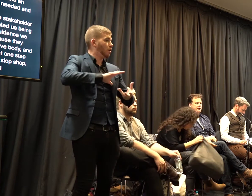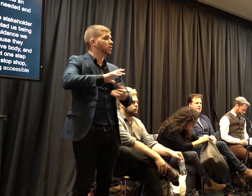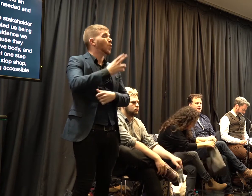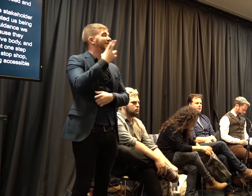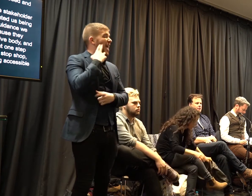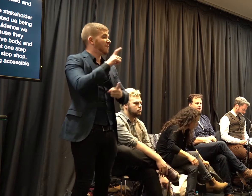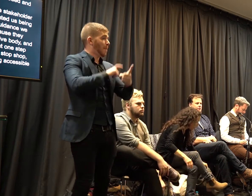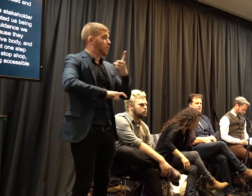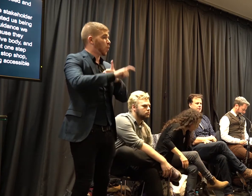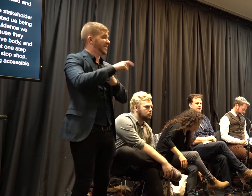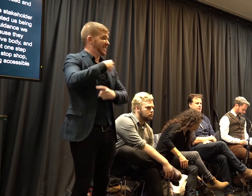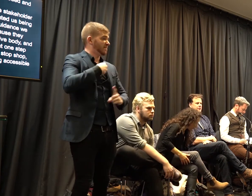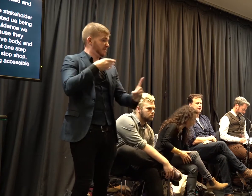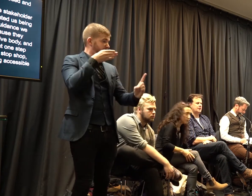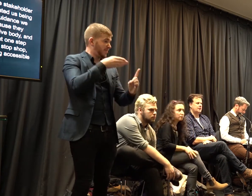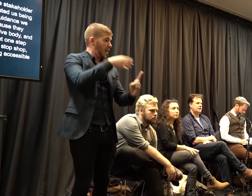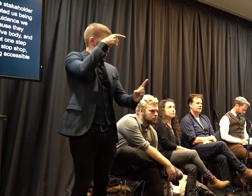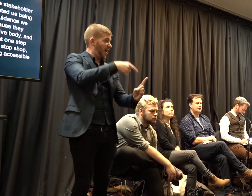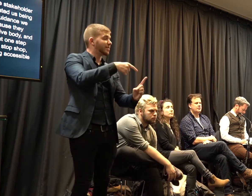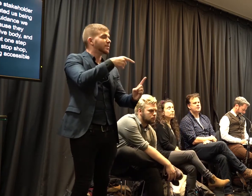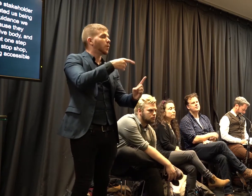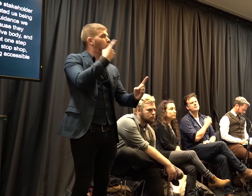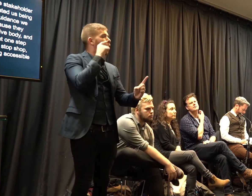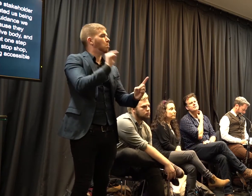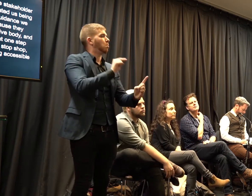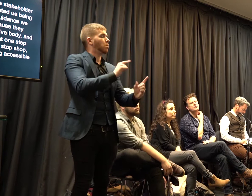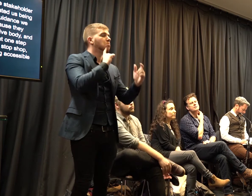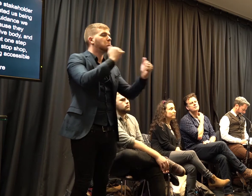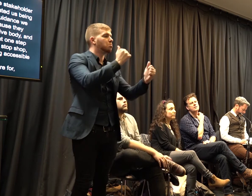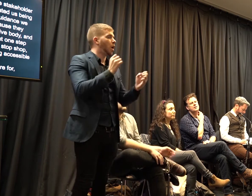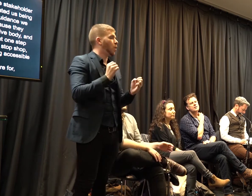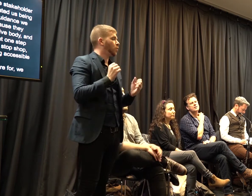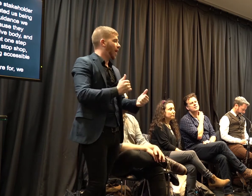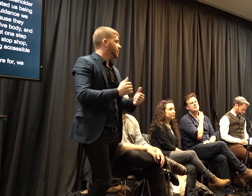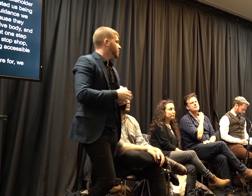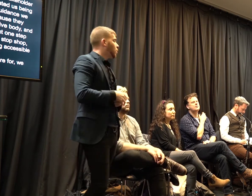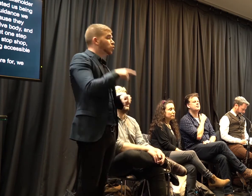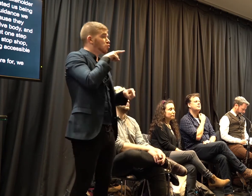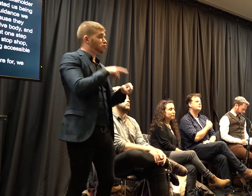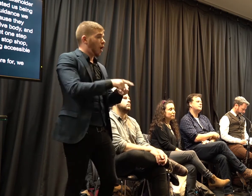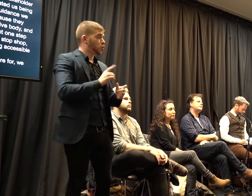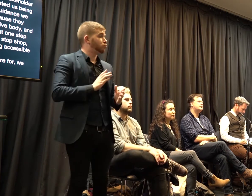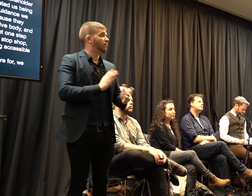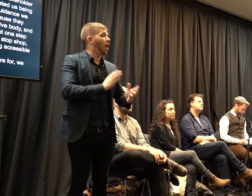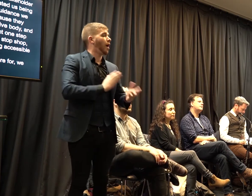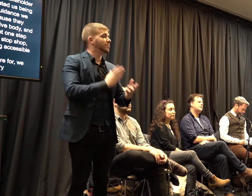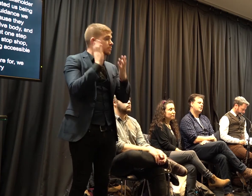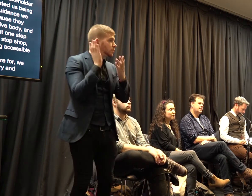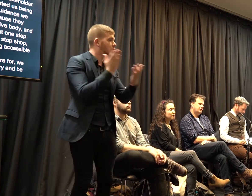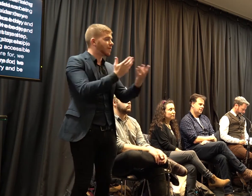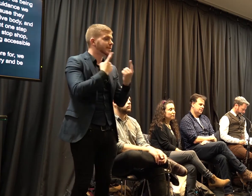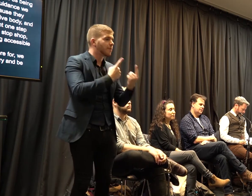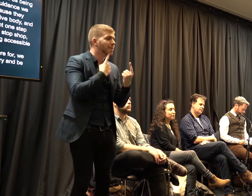community being who we were there for, we went with that and thought, well, okay, we'll try and be that organisation to provide